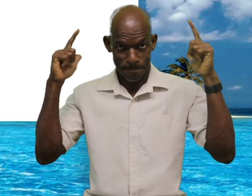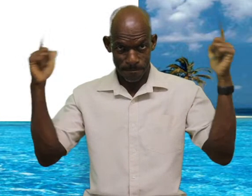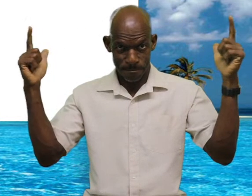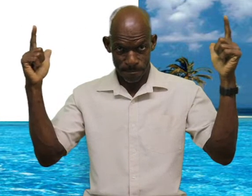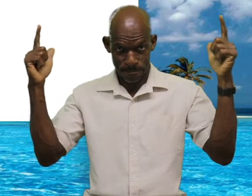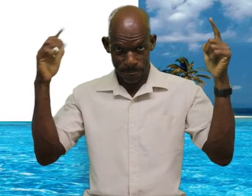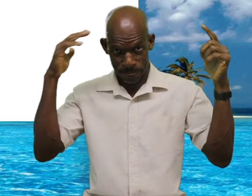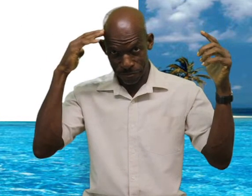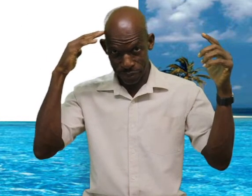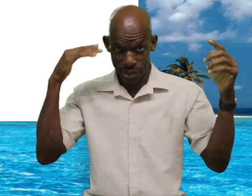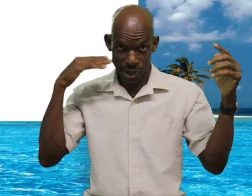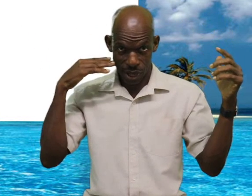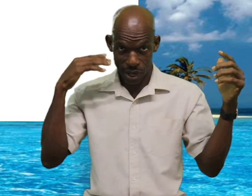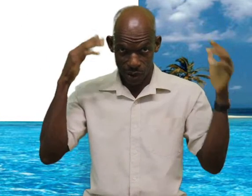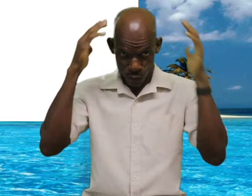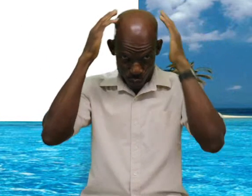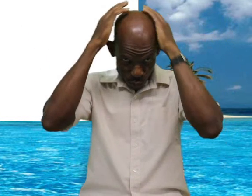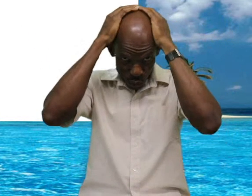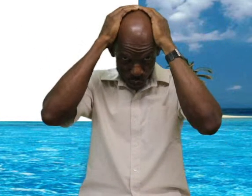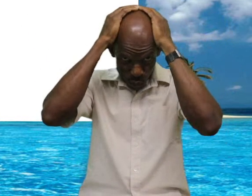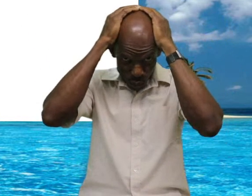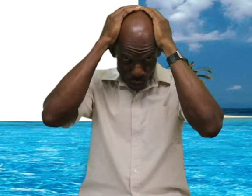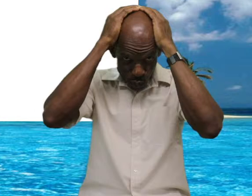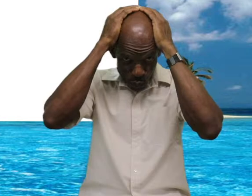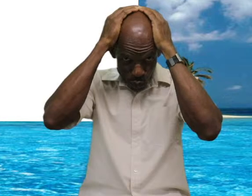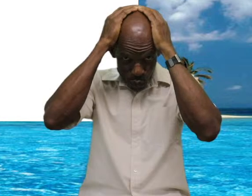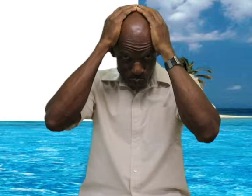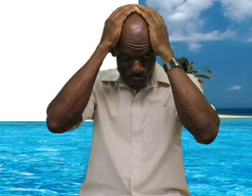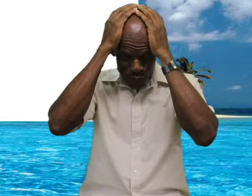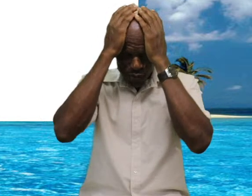and excuse me the drawing, right? I know I'm not